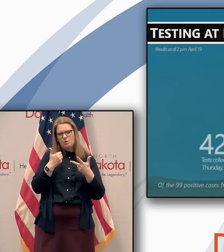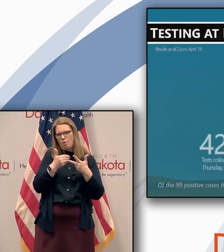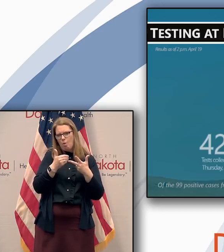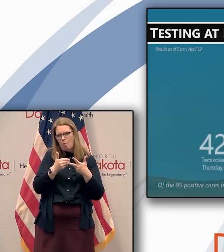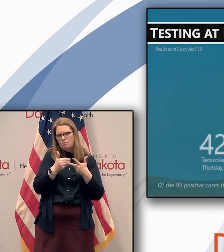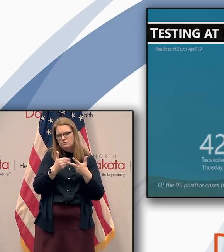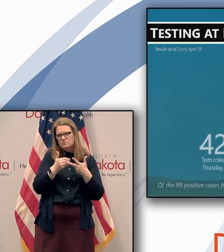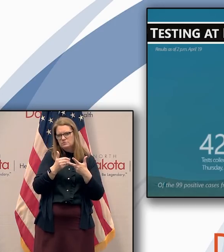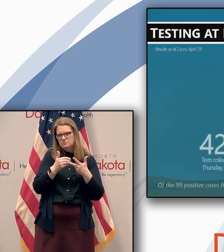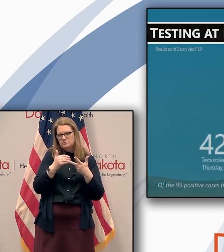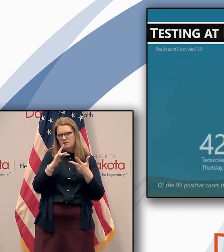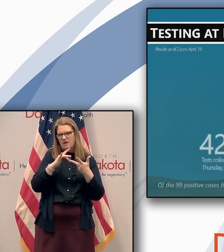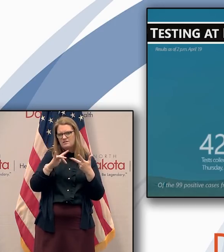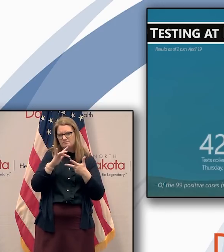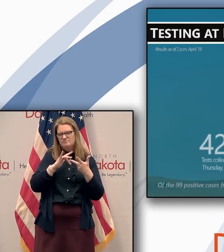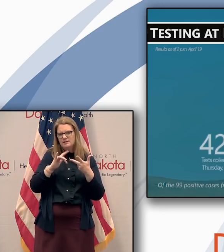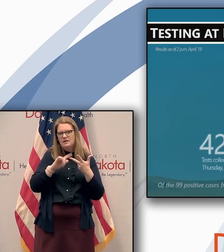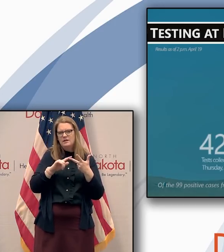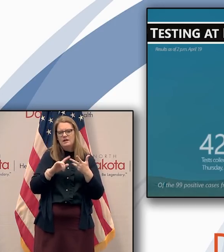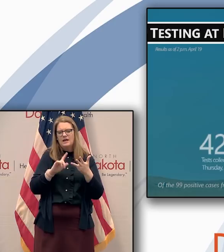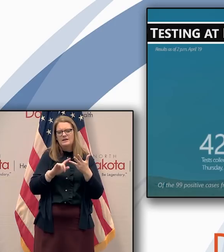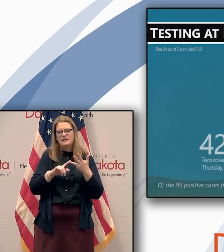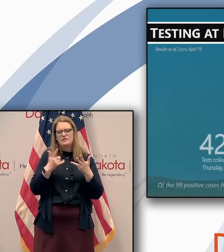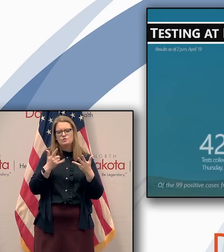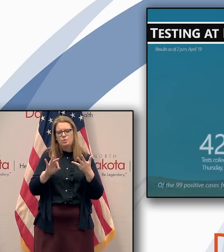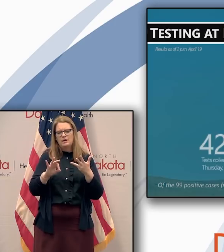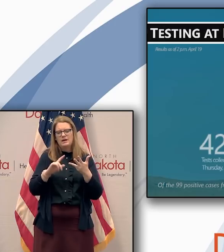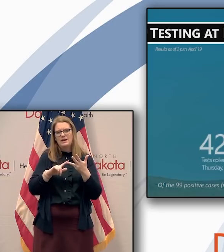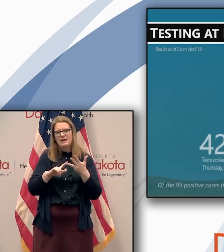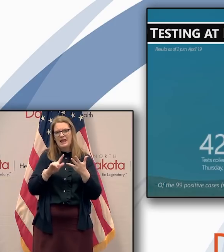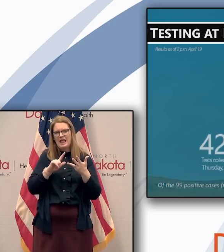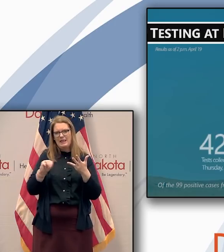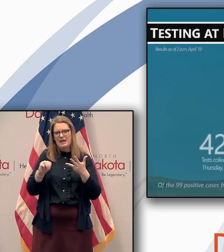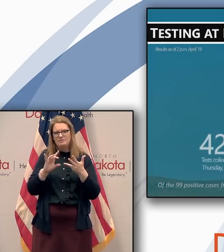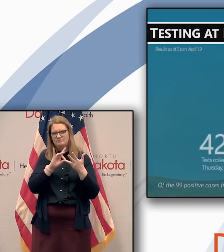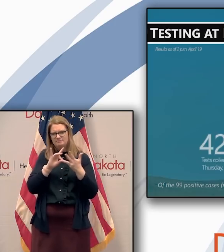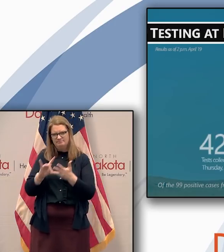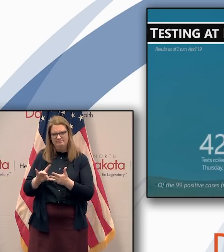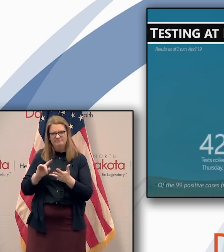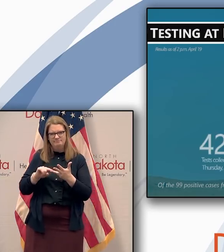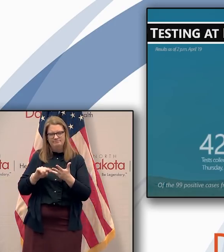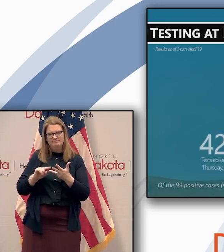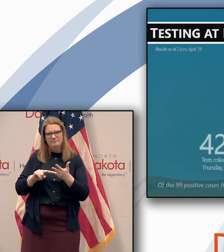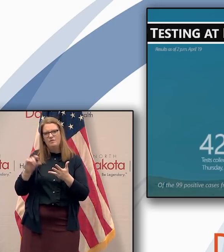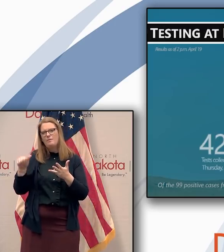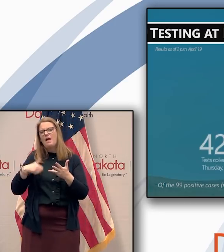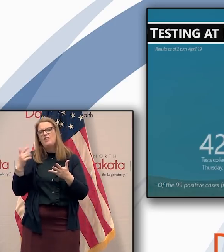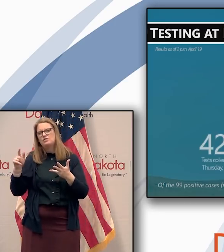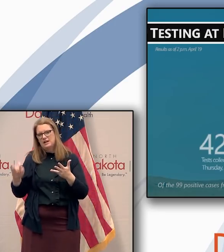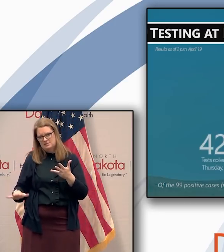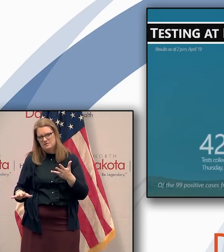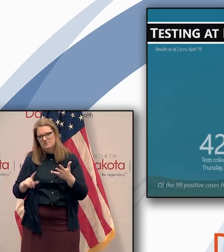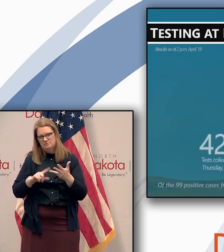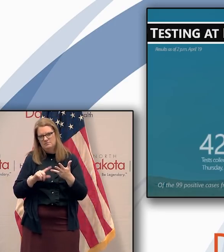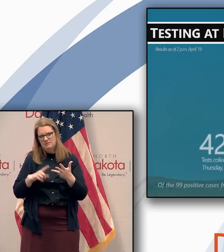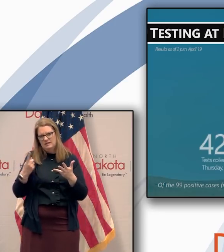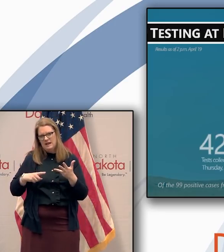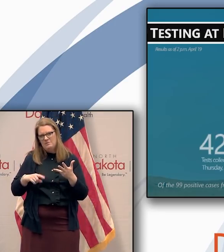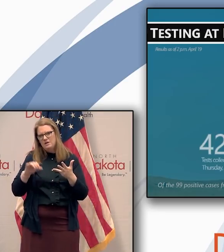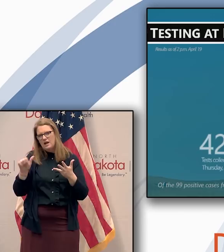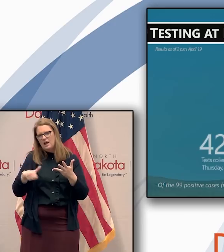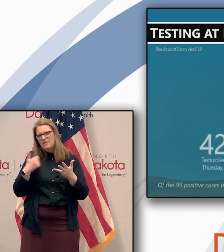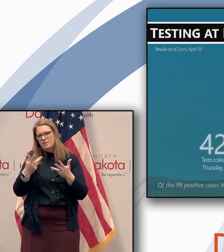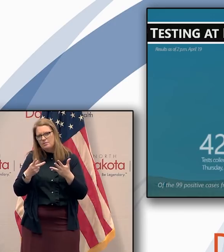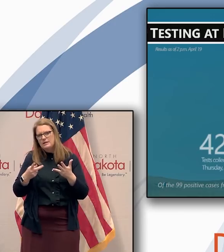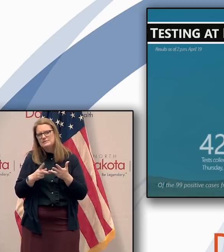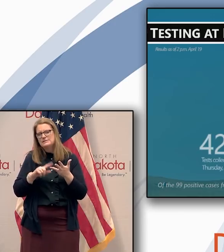working there. And there was another 29 LM associated positive tests resulting from the outside testing that was done at locations